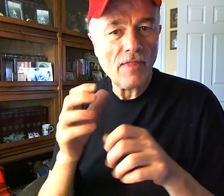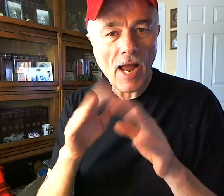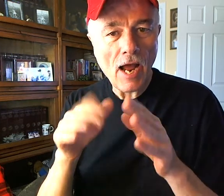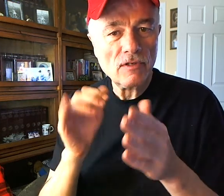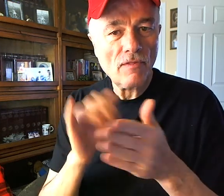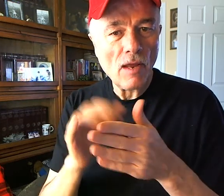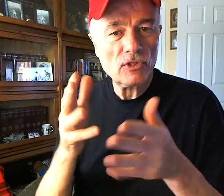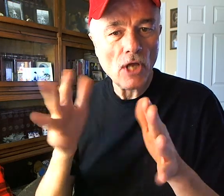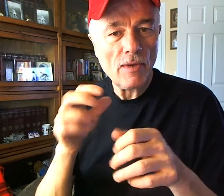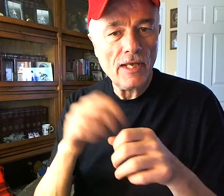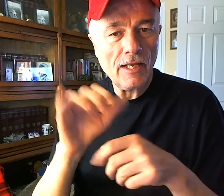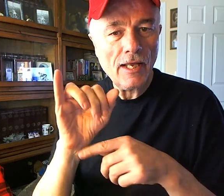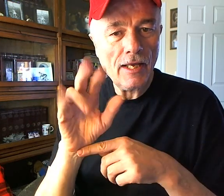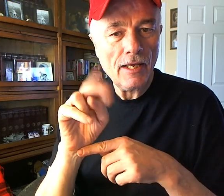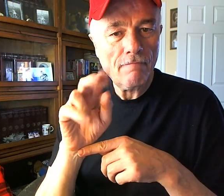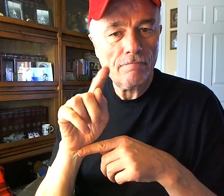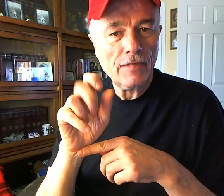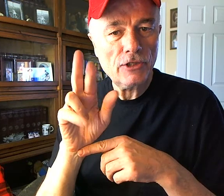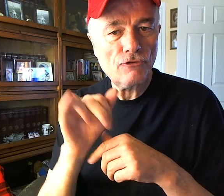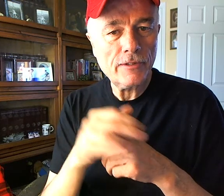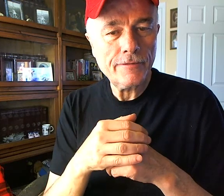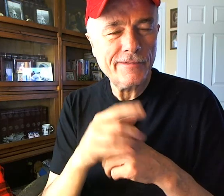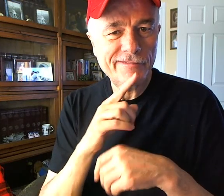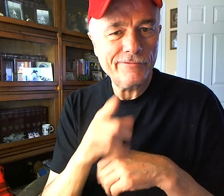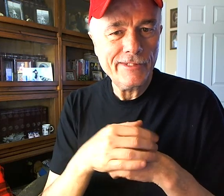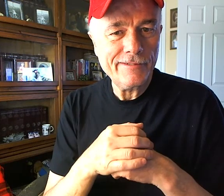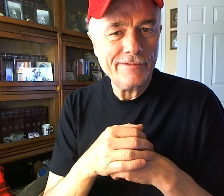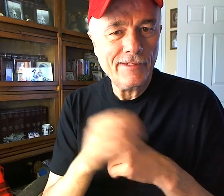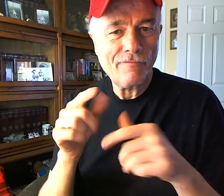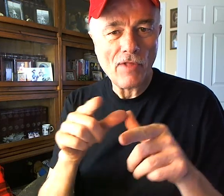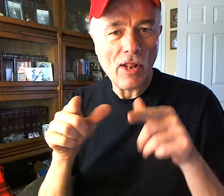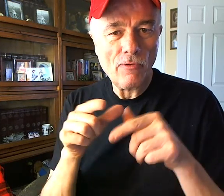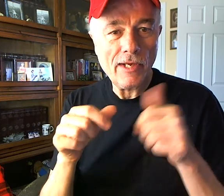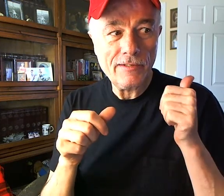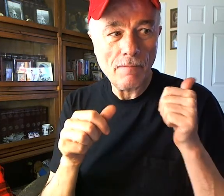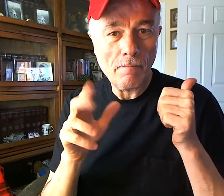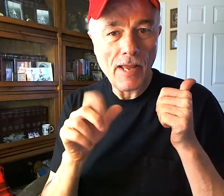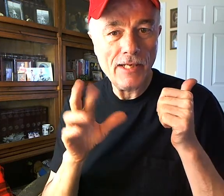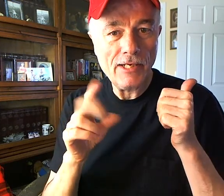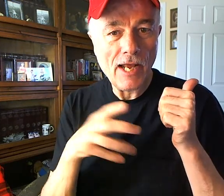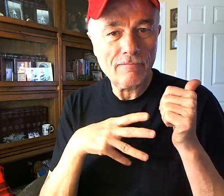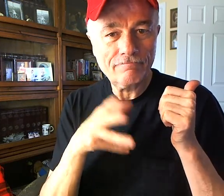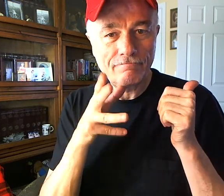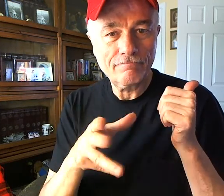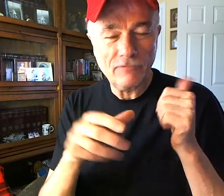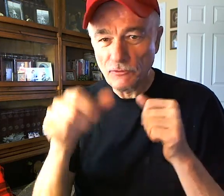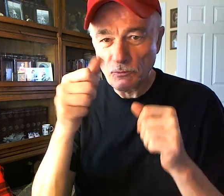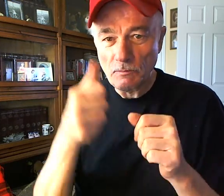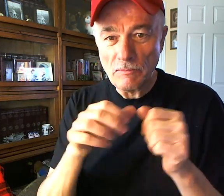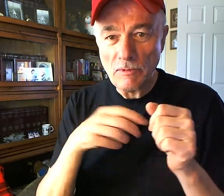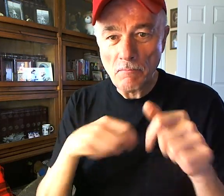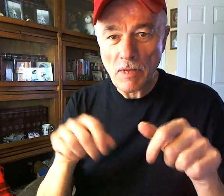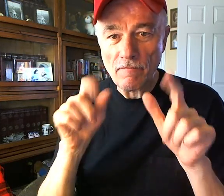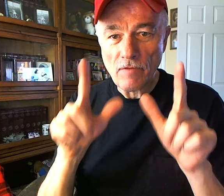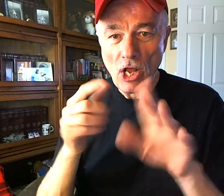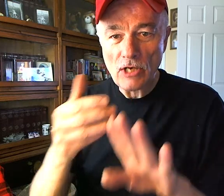That looks great, Kai. Do you like the color? I do. All right. This is my magic rug. Does it fly? No, it doesn't fly, but I know we